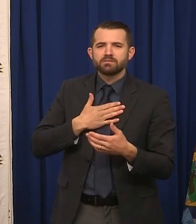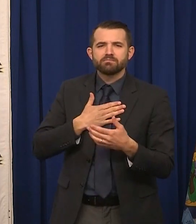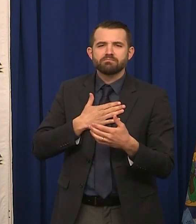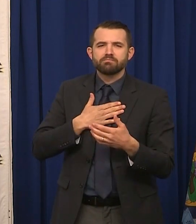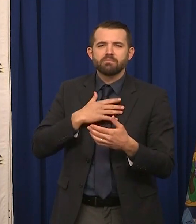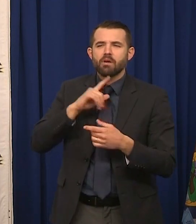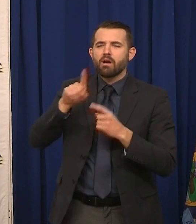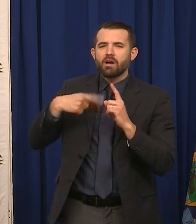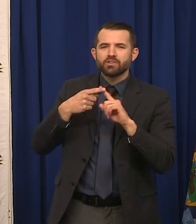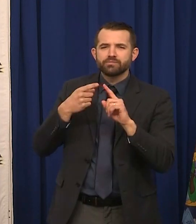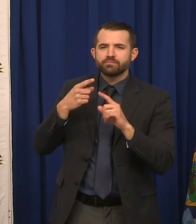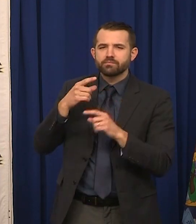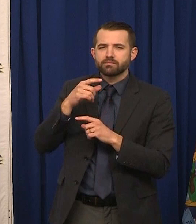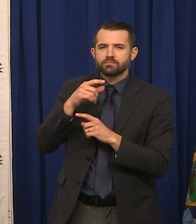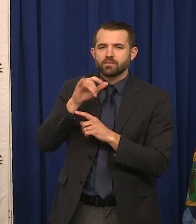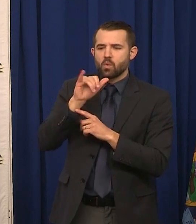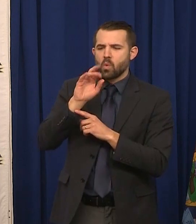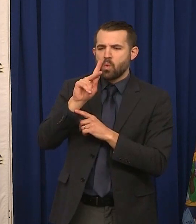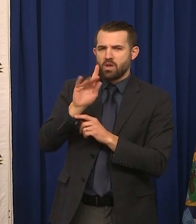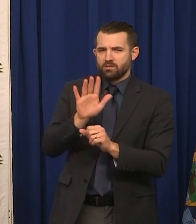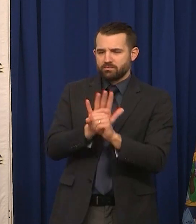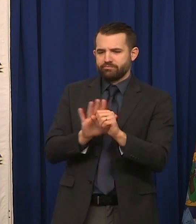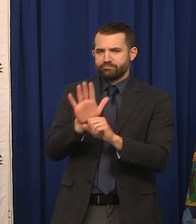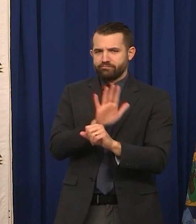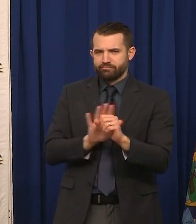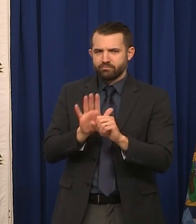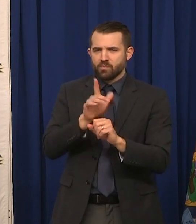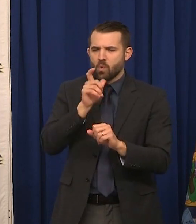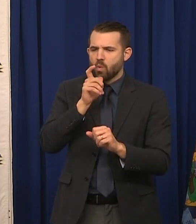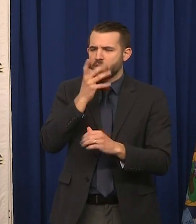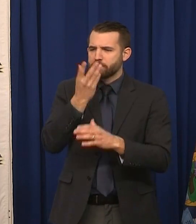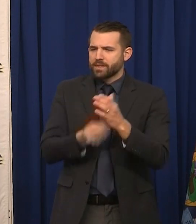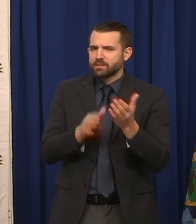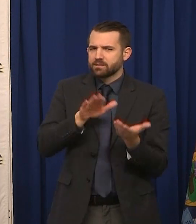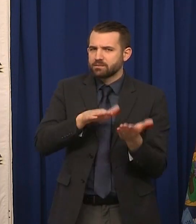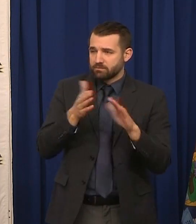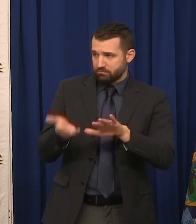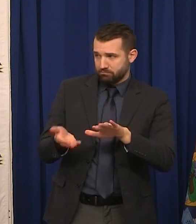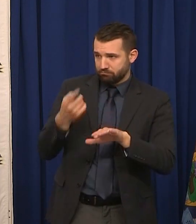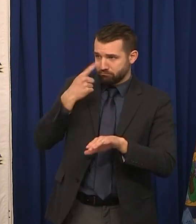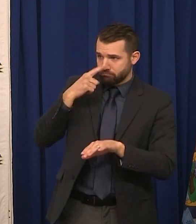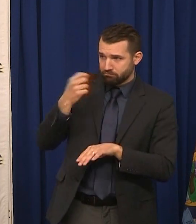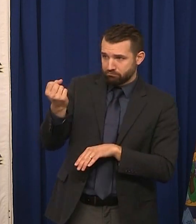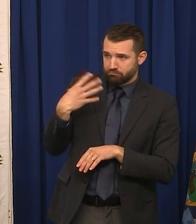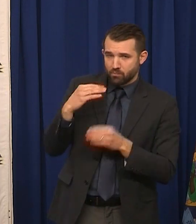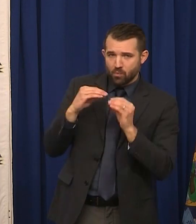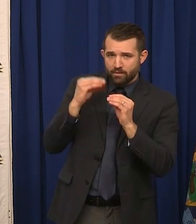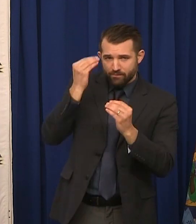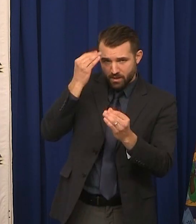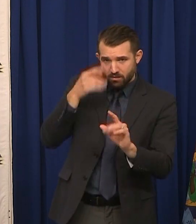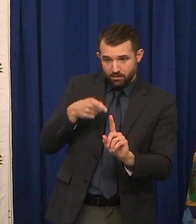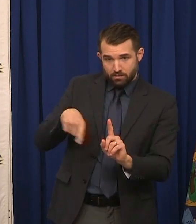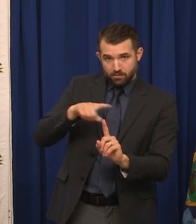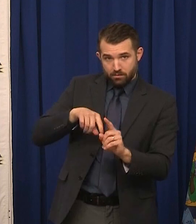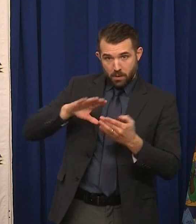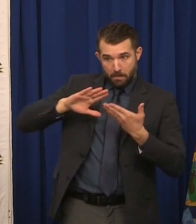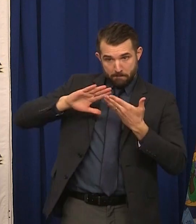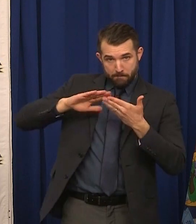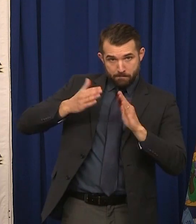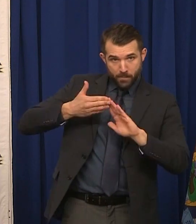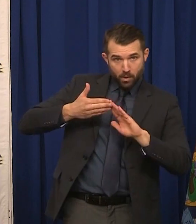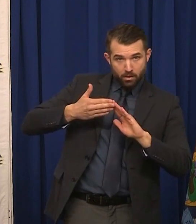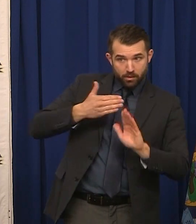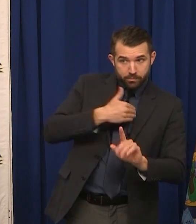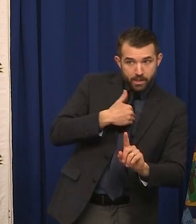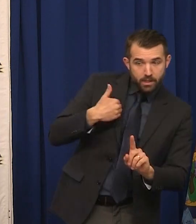in York County. I'm wondering to what extent members of the York County community should read that news as a sign